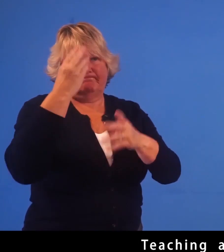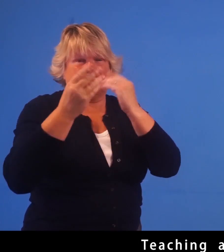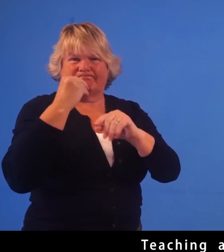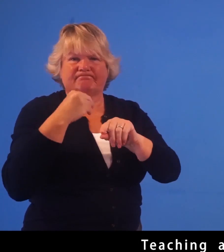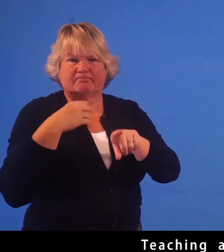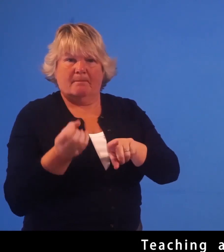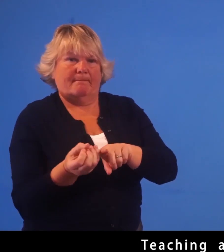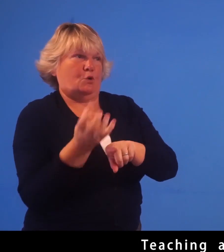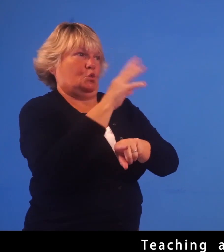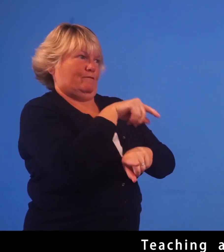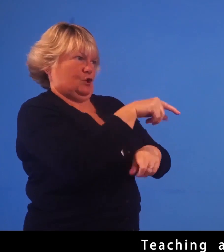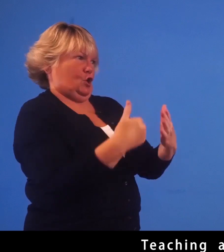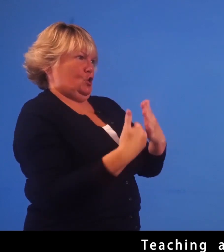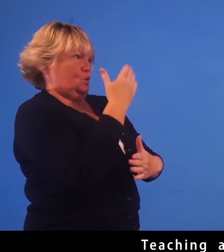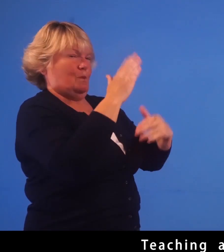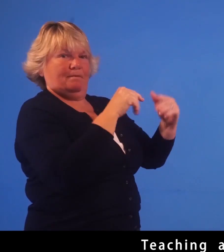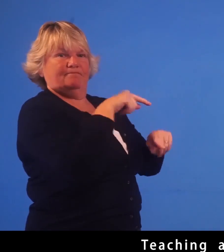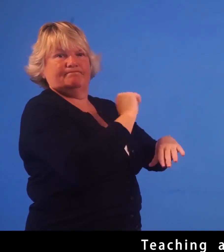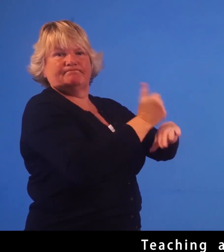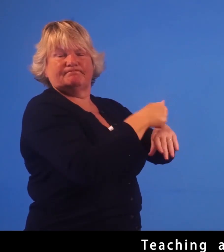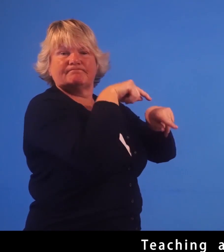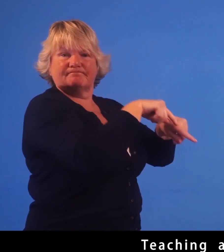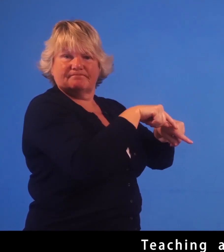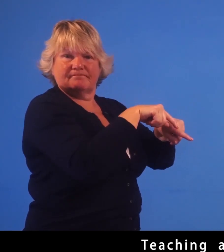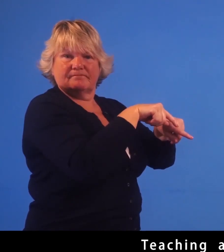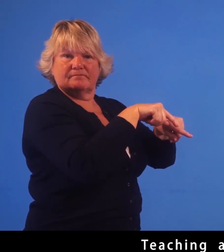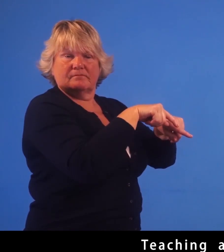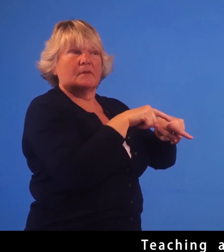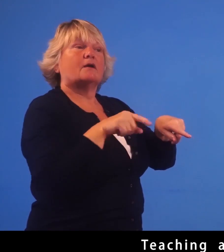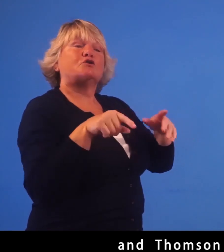Teaching at the Mound transferred to the new institution,